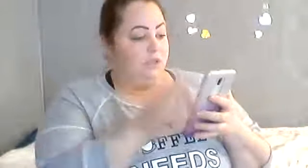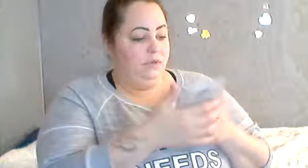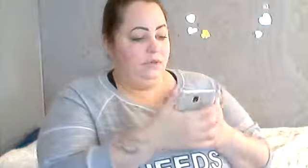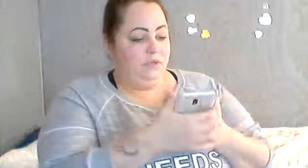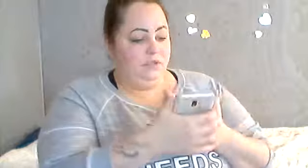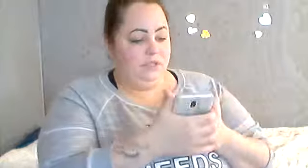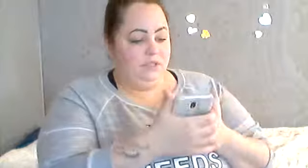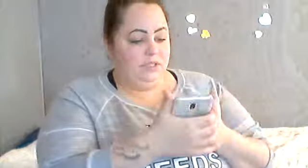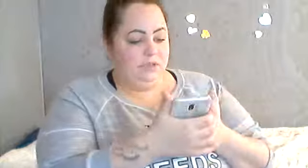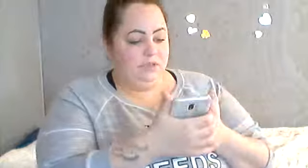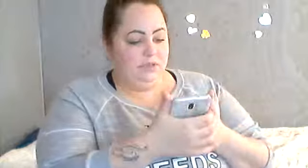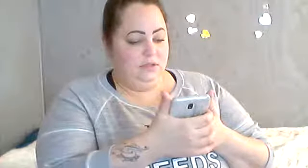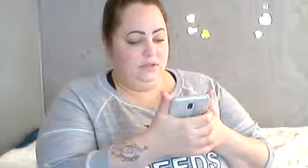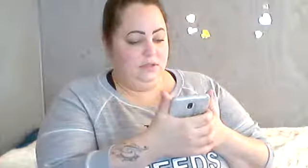Here we go. This one's it.